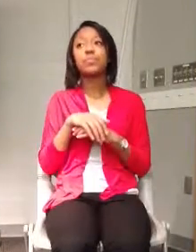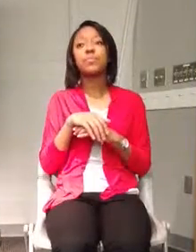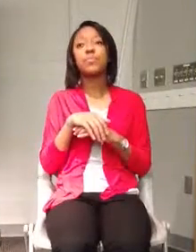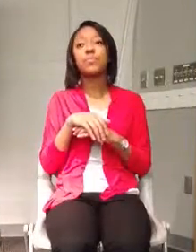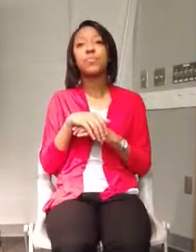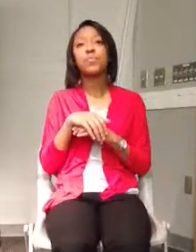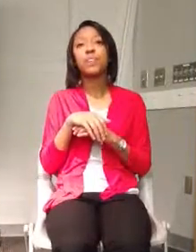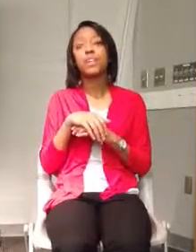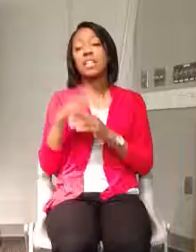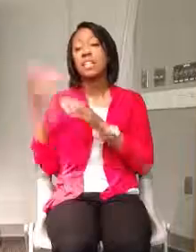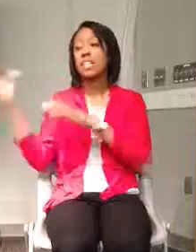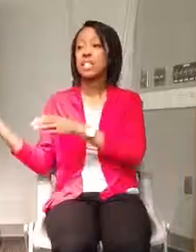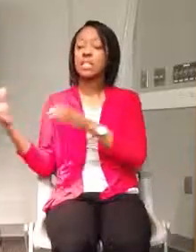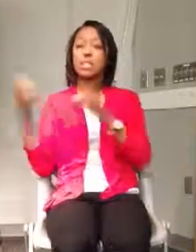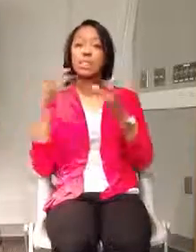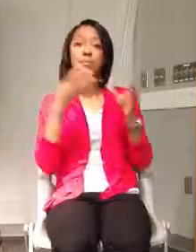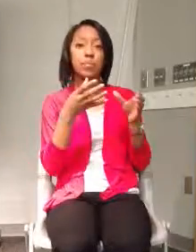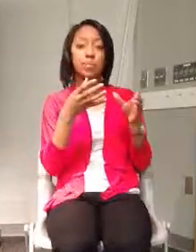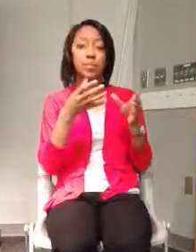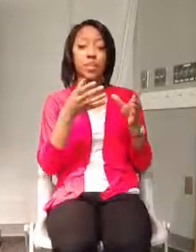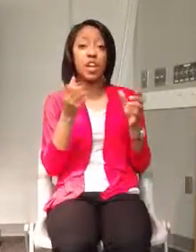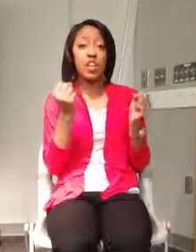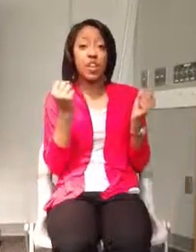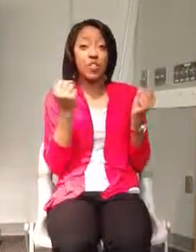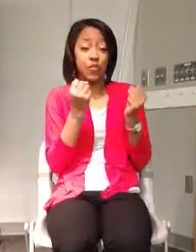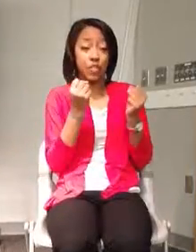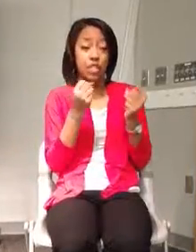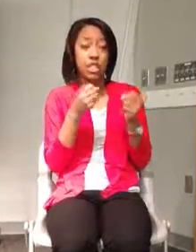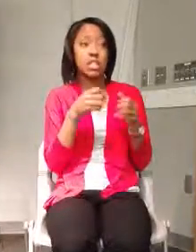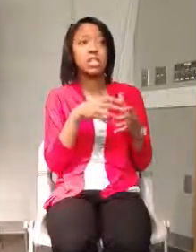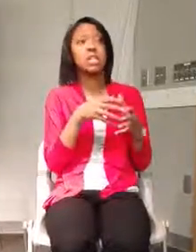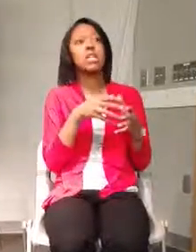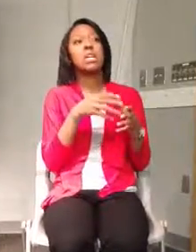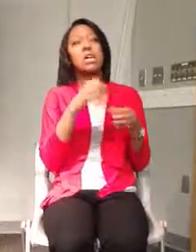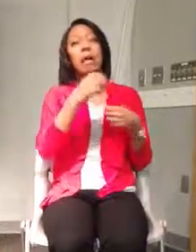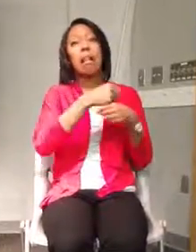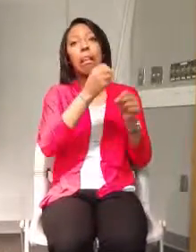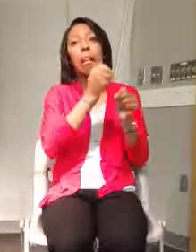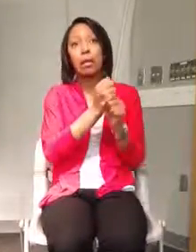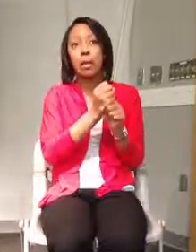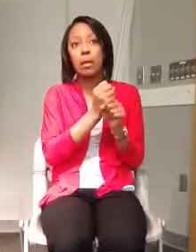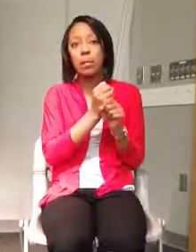and they freeze dry them, make an extract out of them, and inject them into mice,